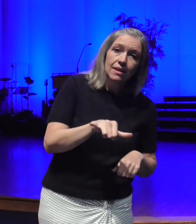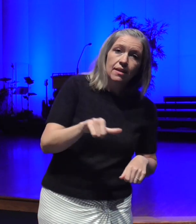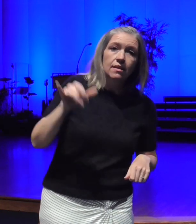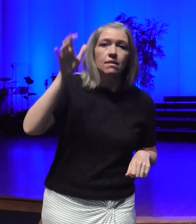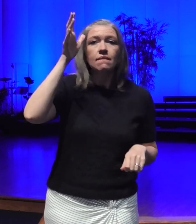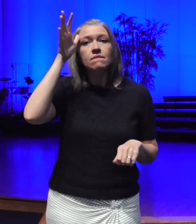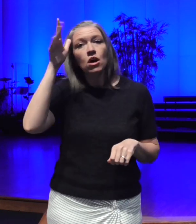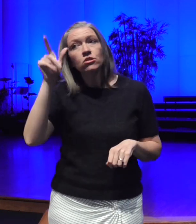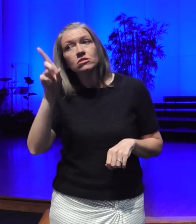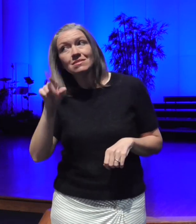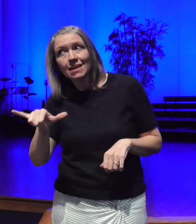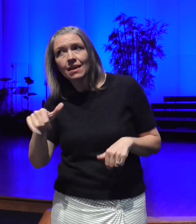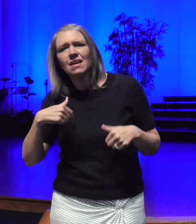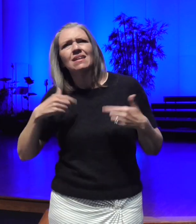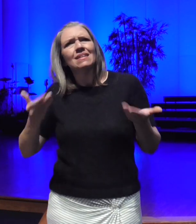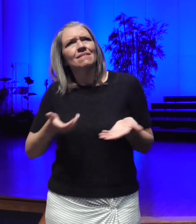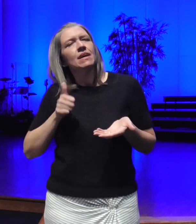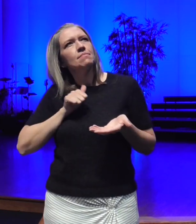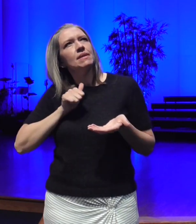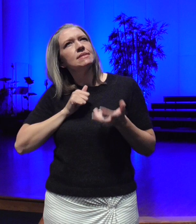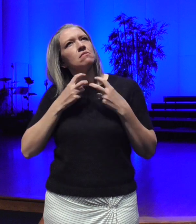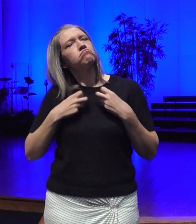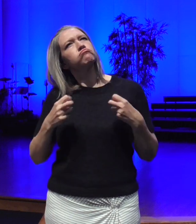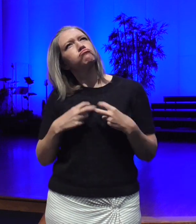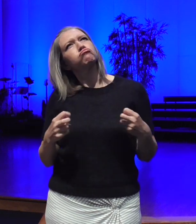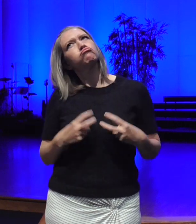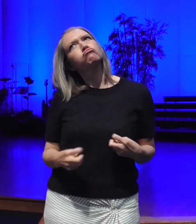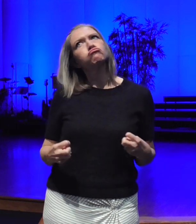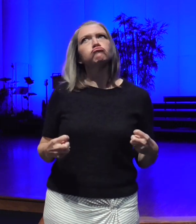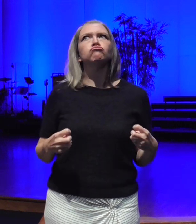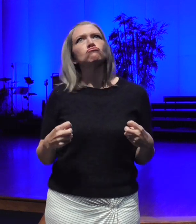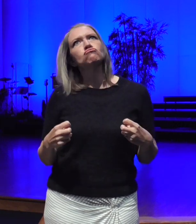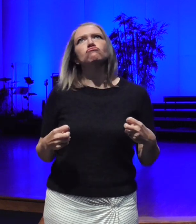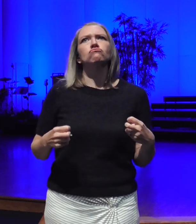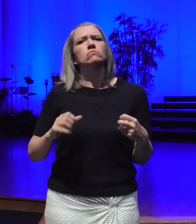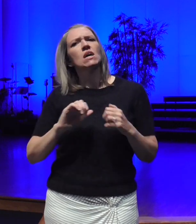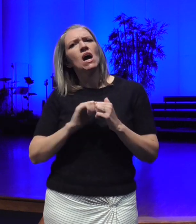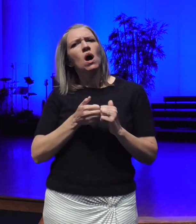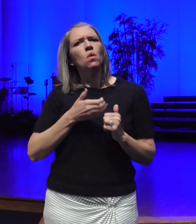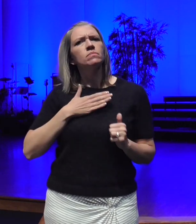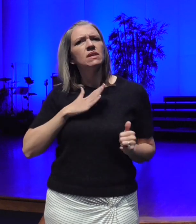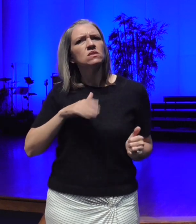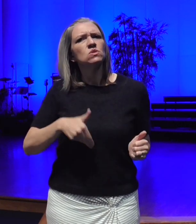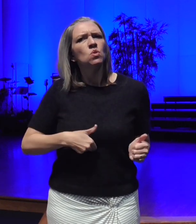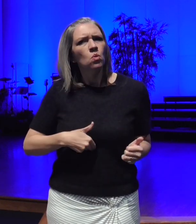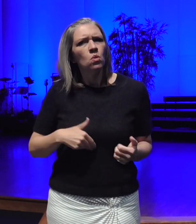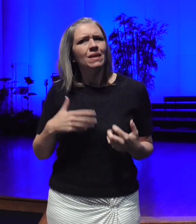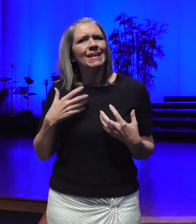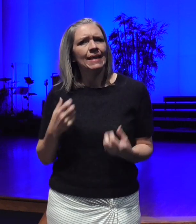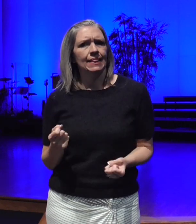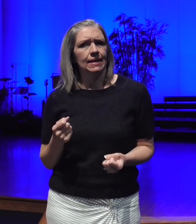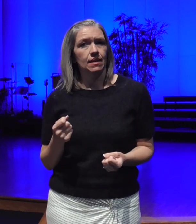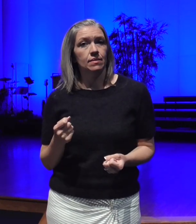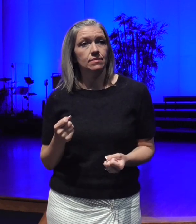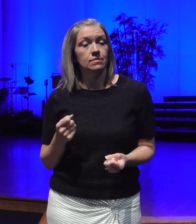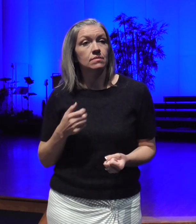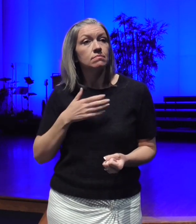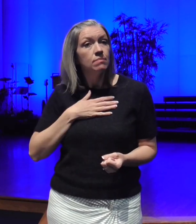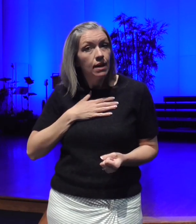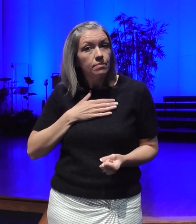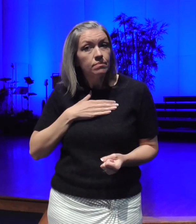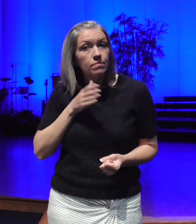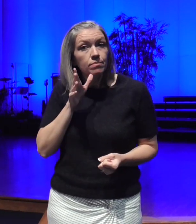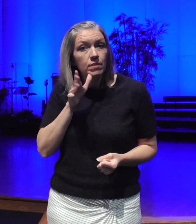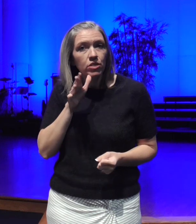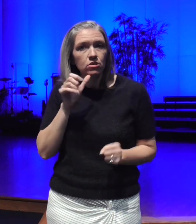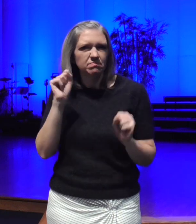to invite myself to do a little personal inventory about how is my soul healing. The mother I have is an amazing